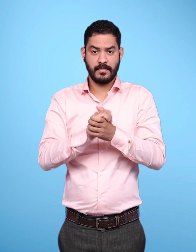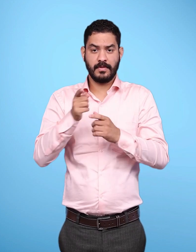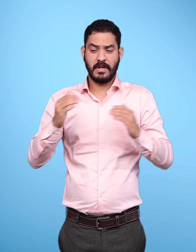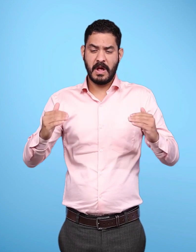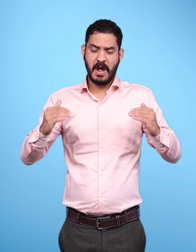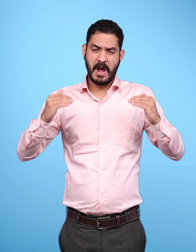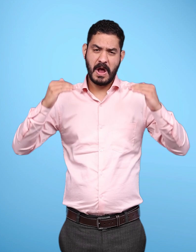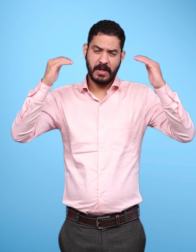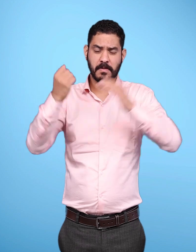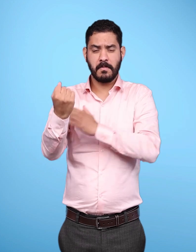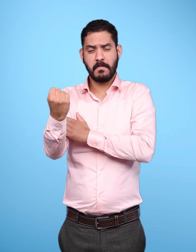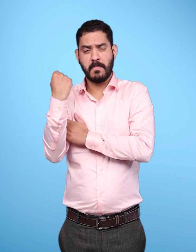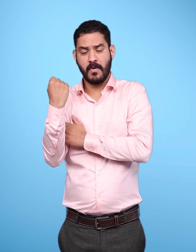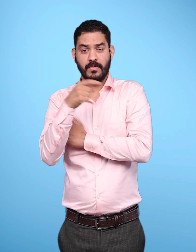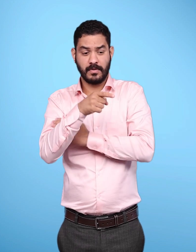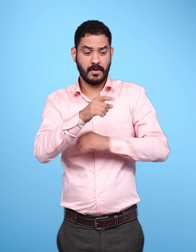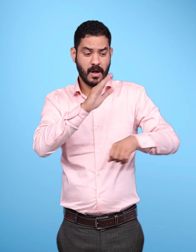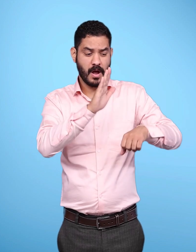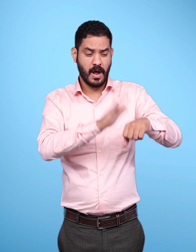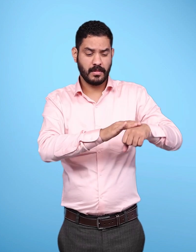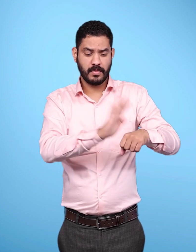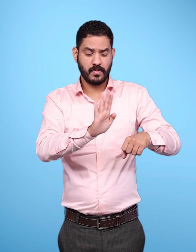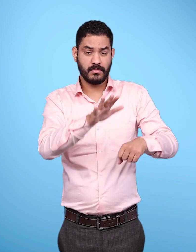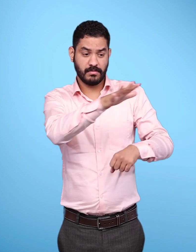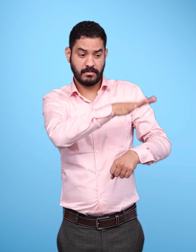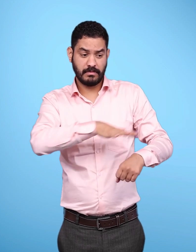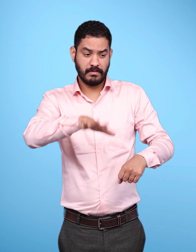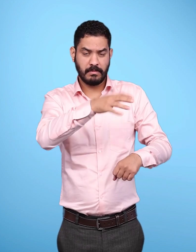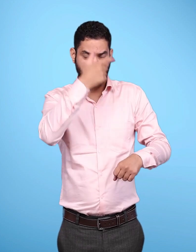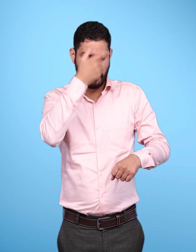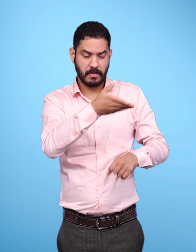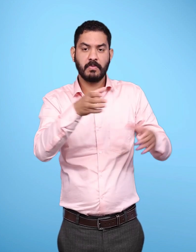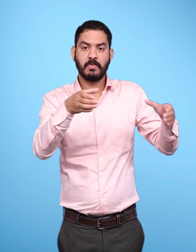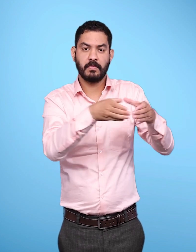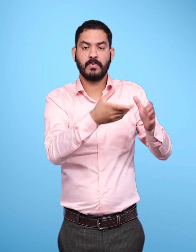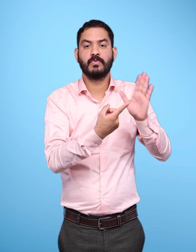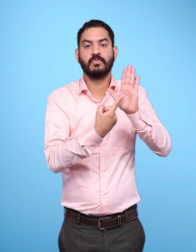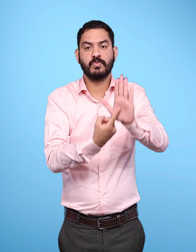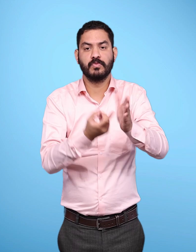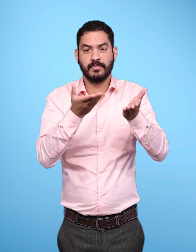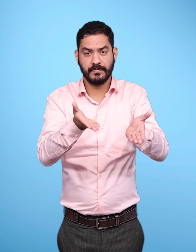noticed the plight of those who were treated as untouchables by the high and mighty.